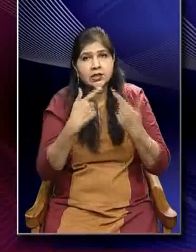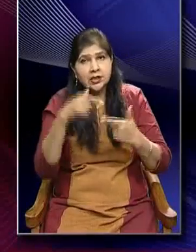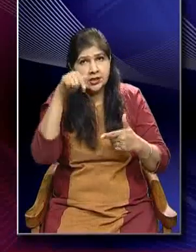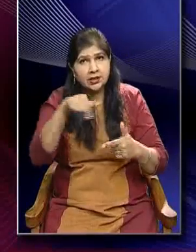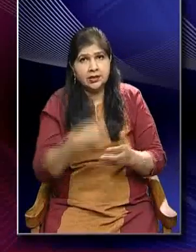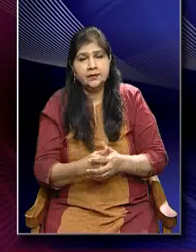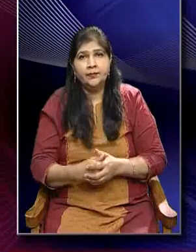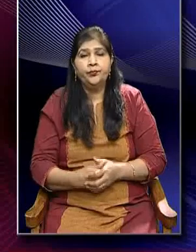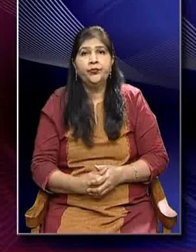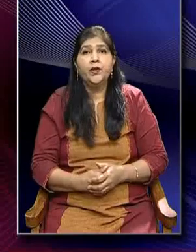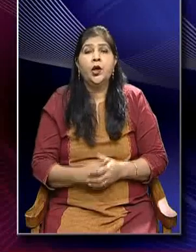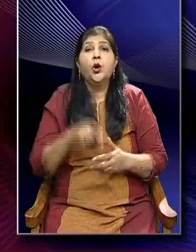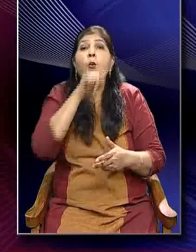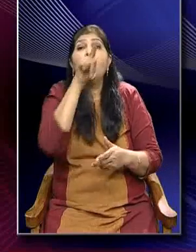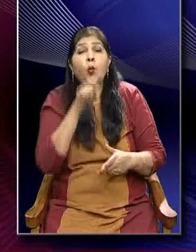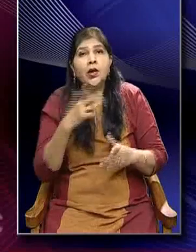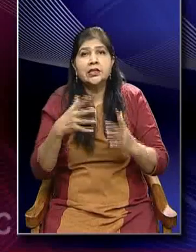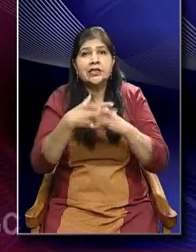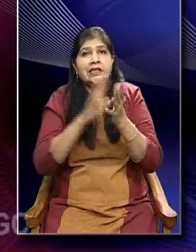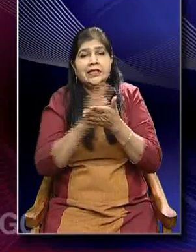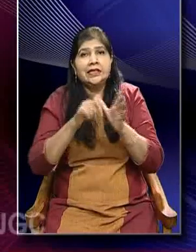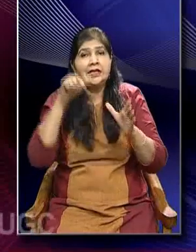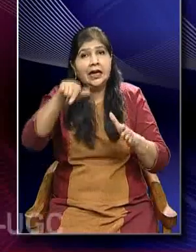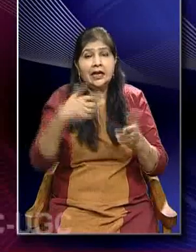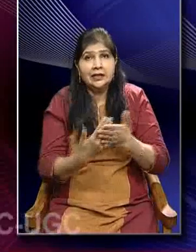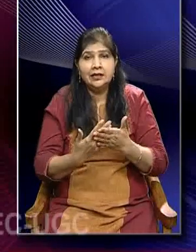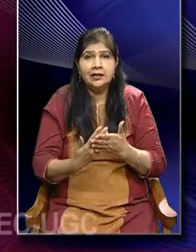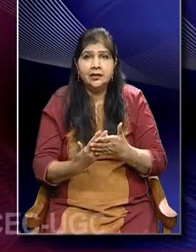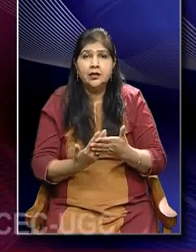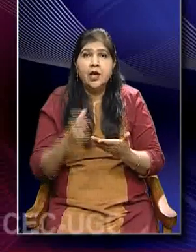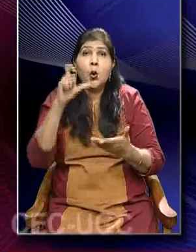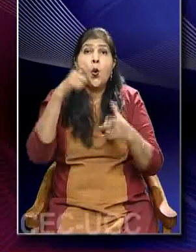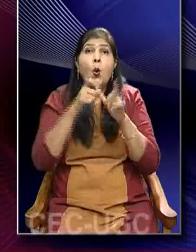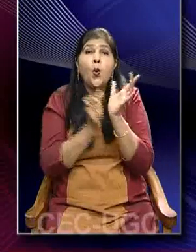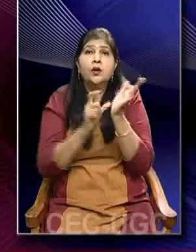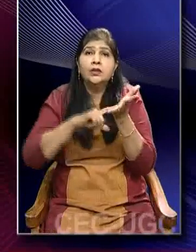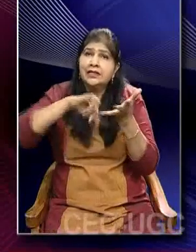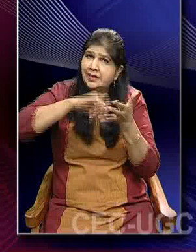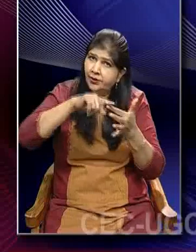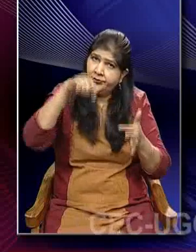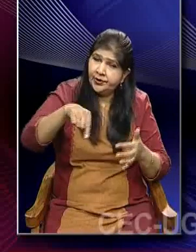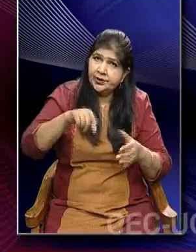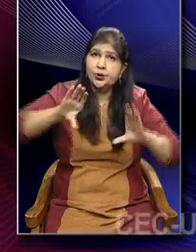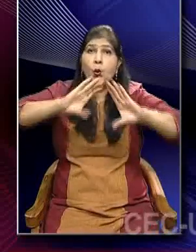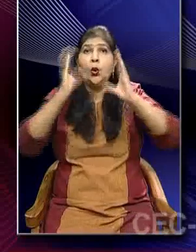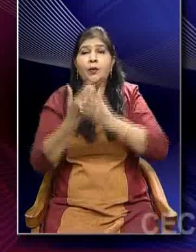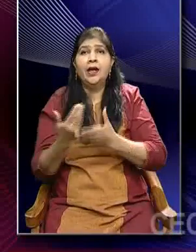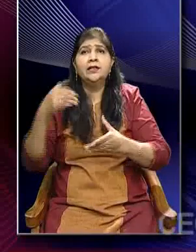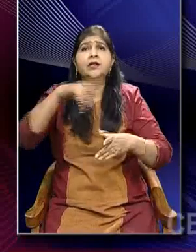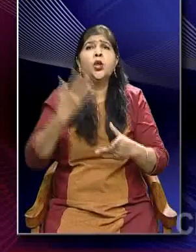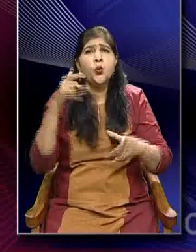is, what are the causes of